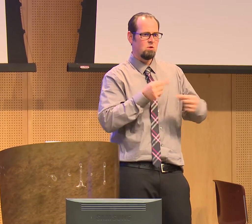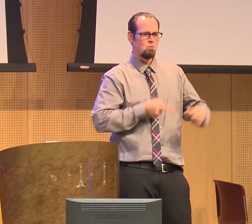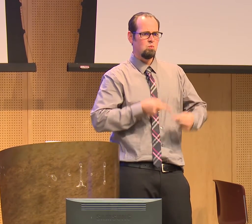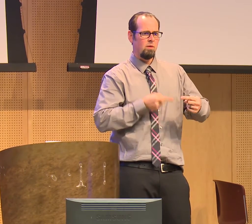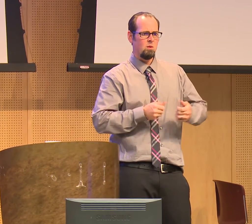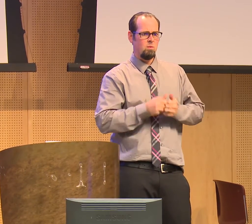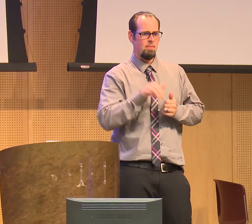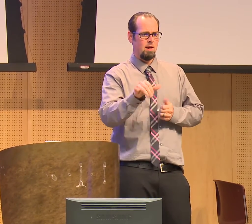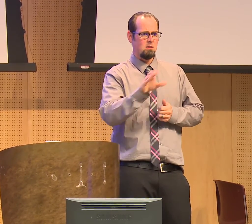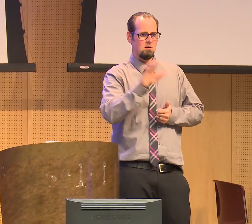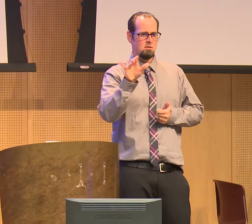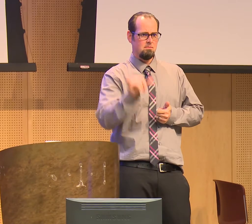the company.